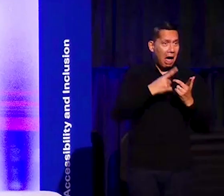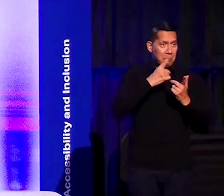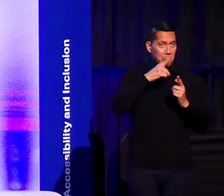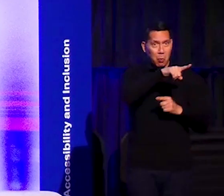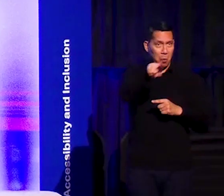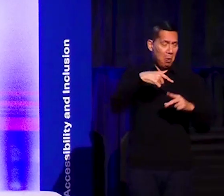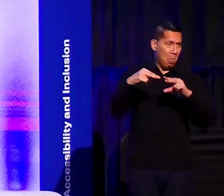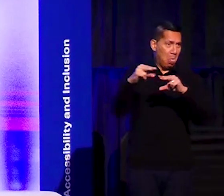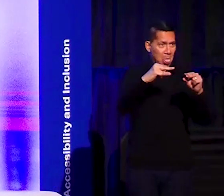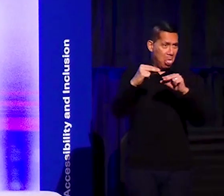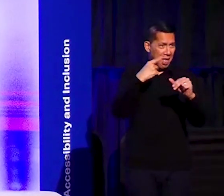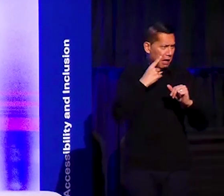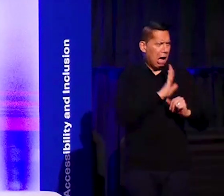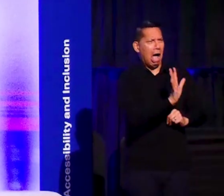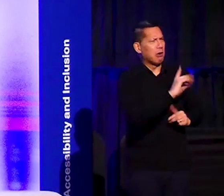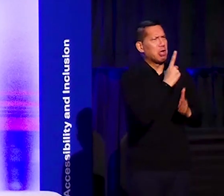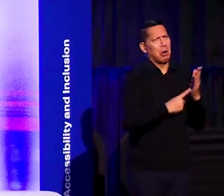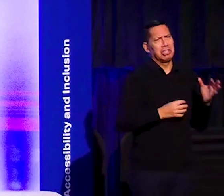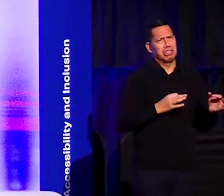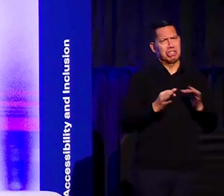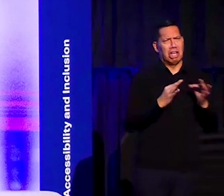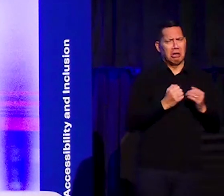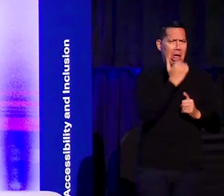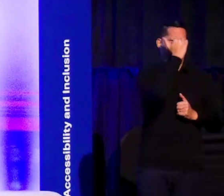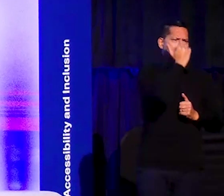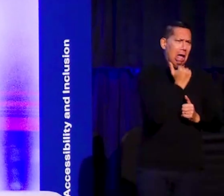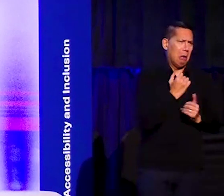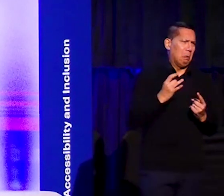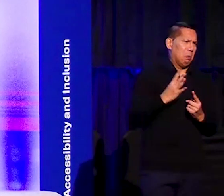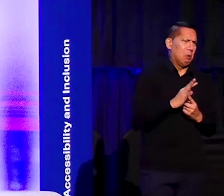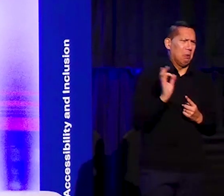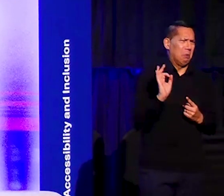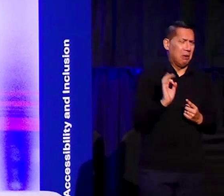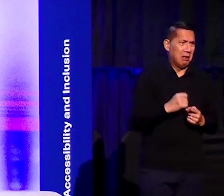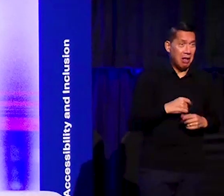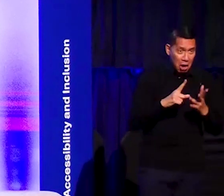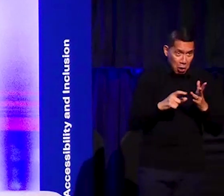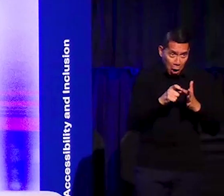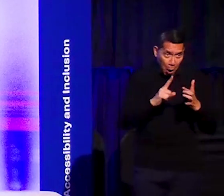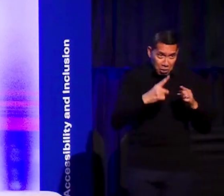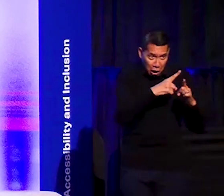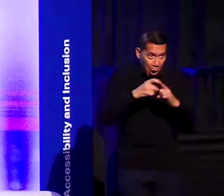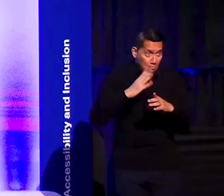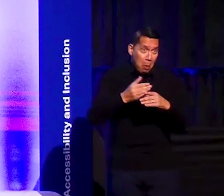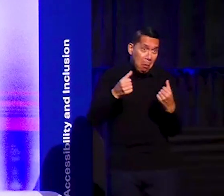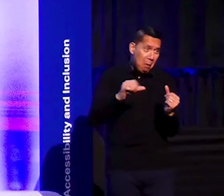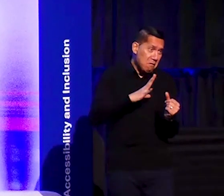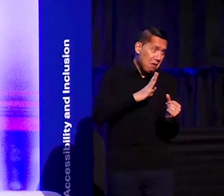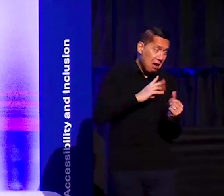of. You're like, oh, it's just design. I guess maybe it doesn't matter if the product works. Maybe it doesn't matter. It does